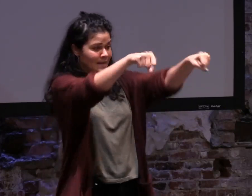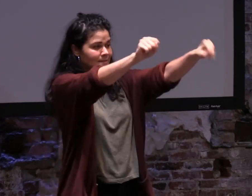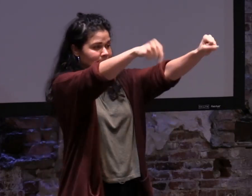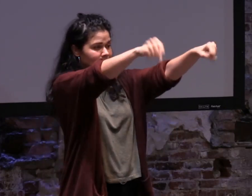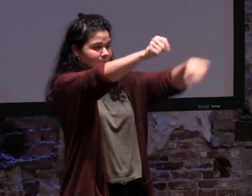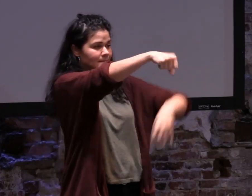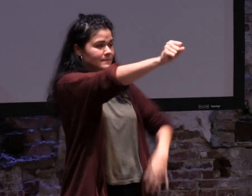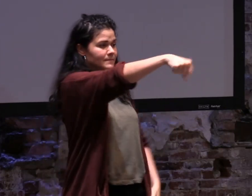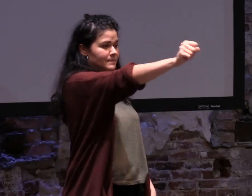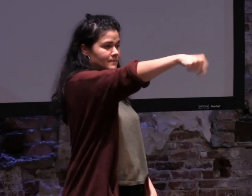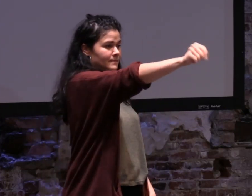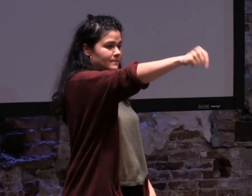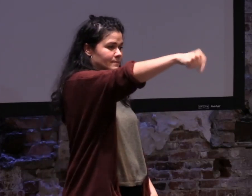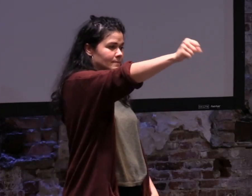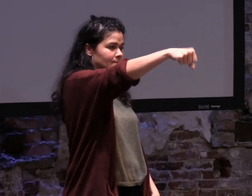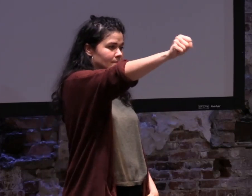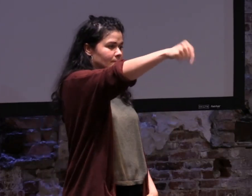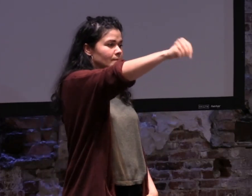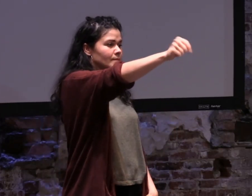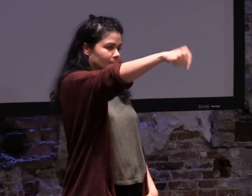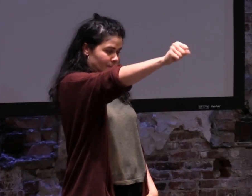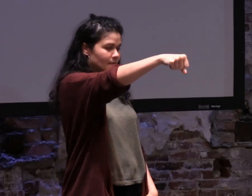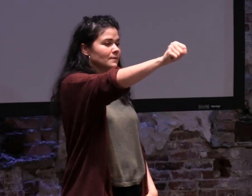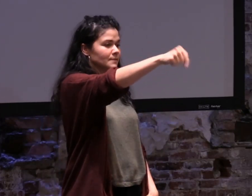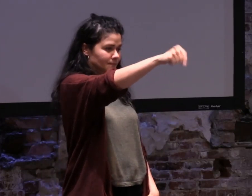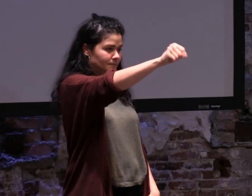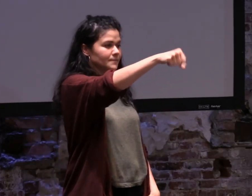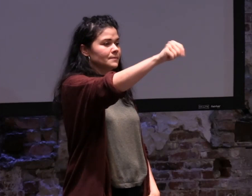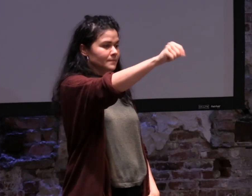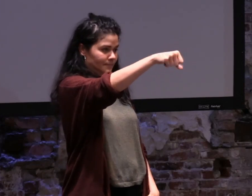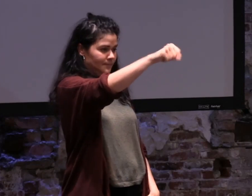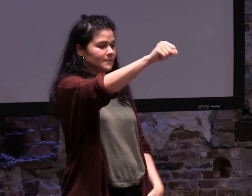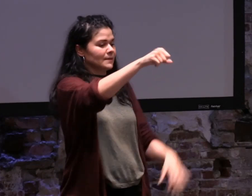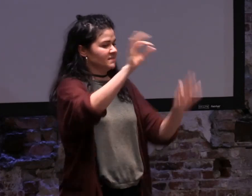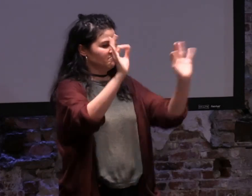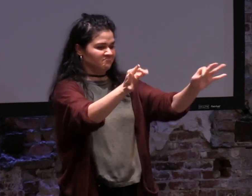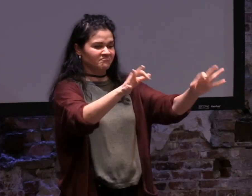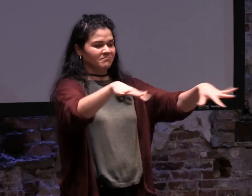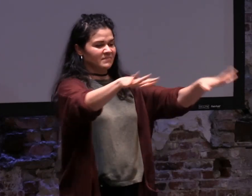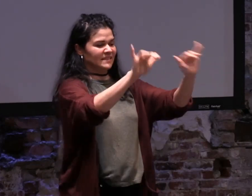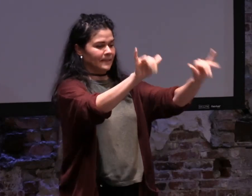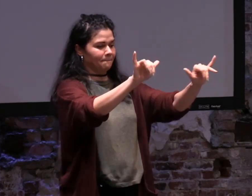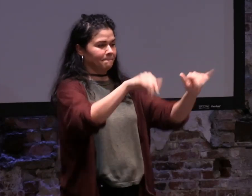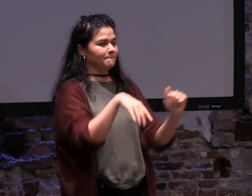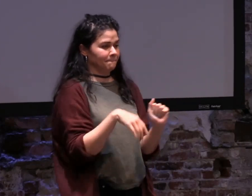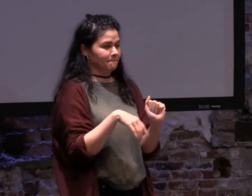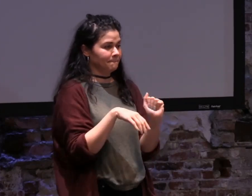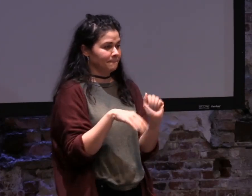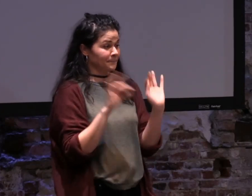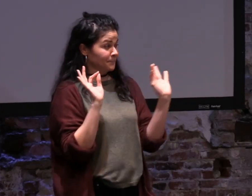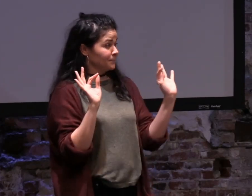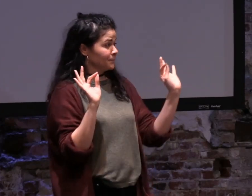Is it okay to leave our things in the room while we go out for break? And the answer is absolutely yes.